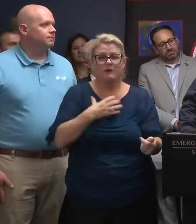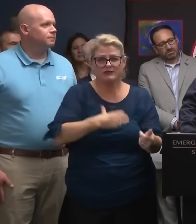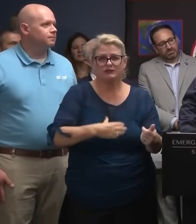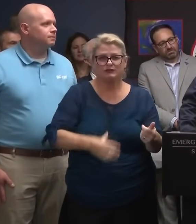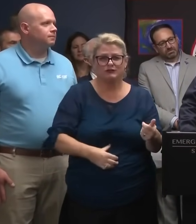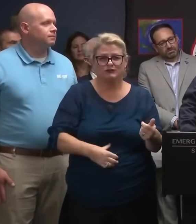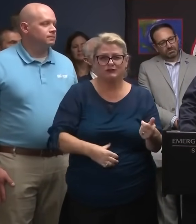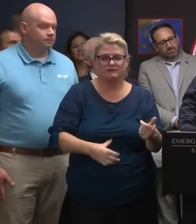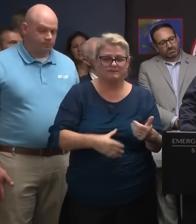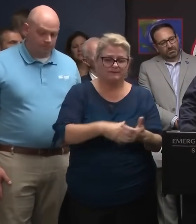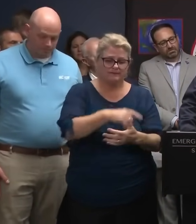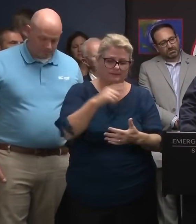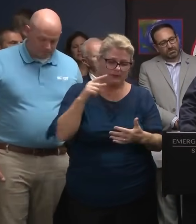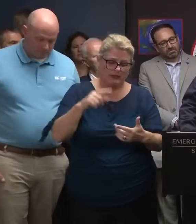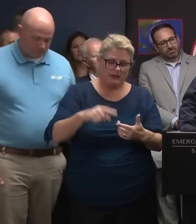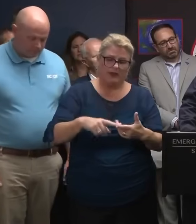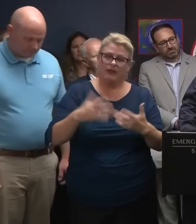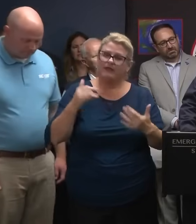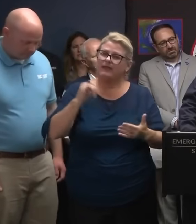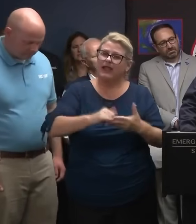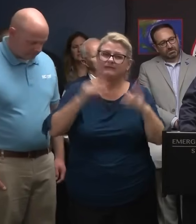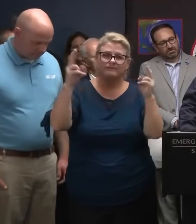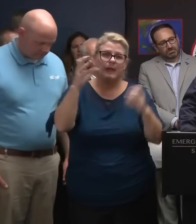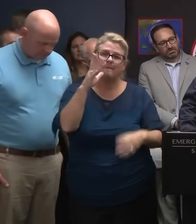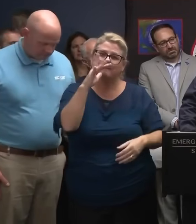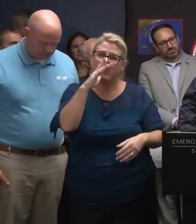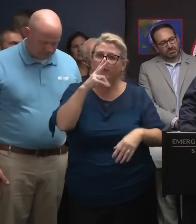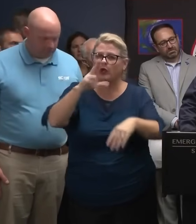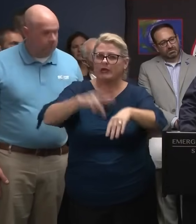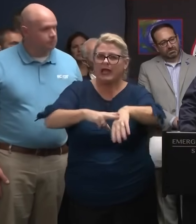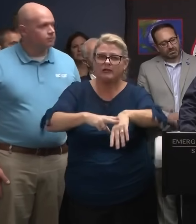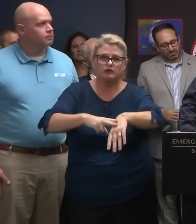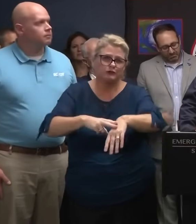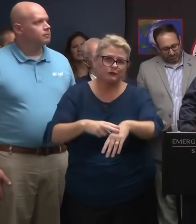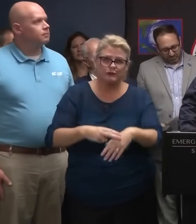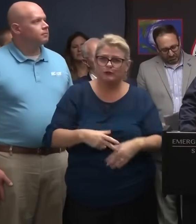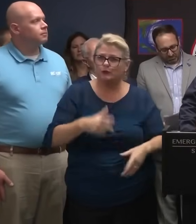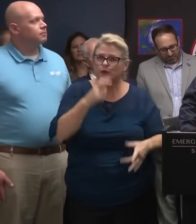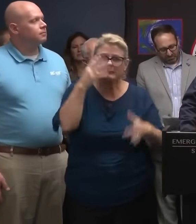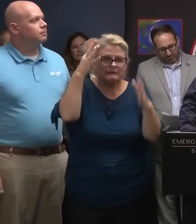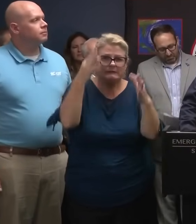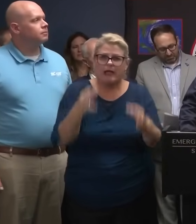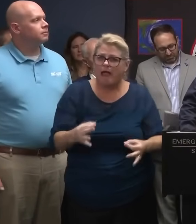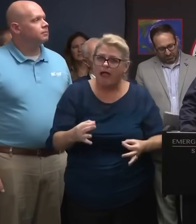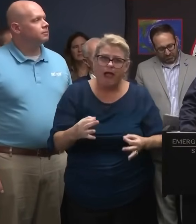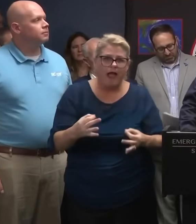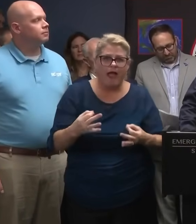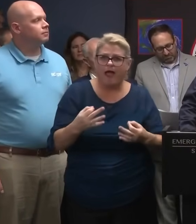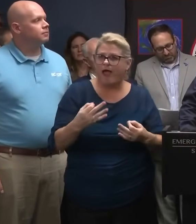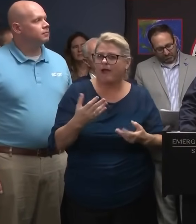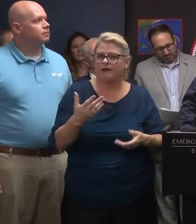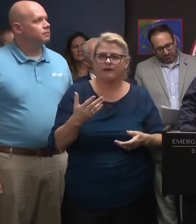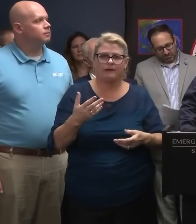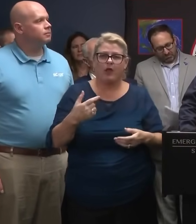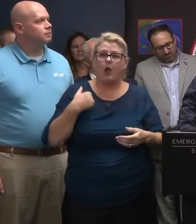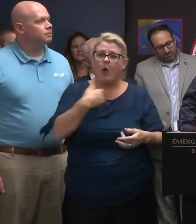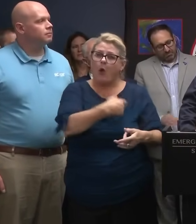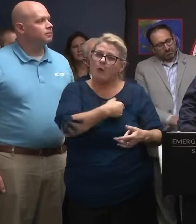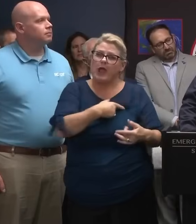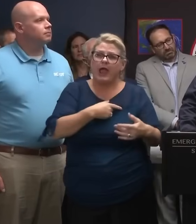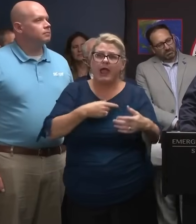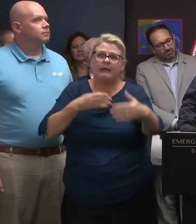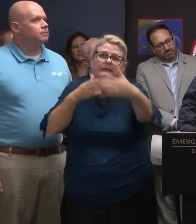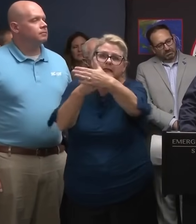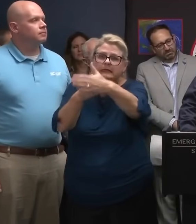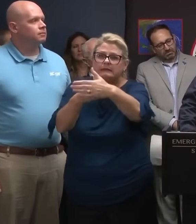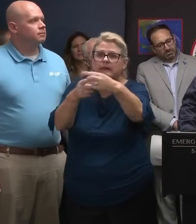that this is Mother Nature that came in this time, but Mother Nature is not an enemy. But we do